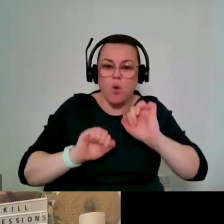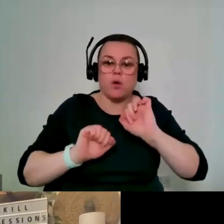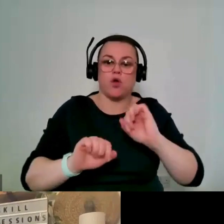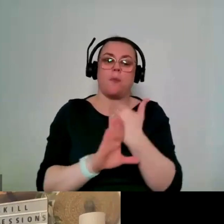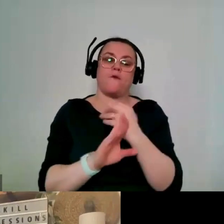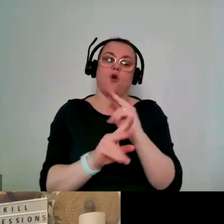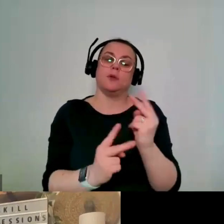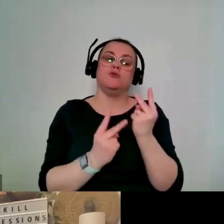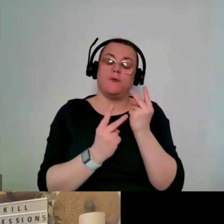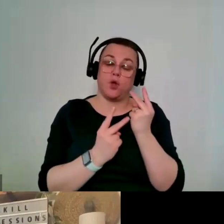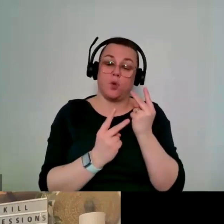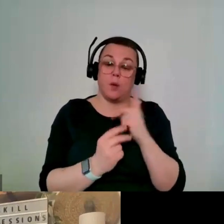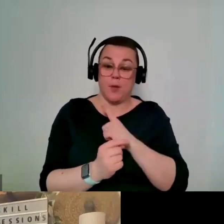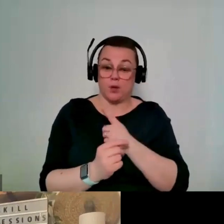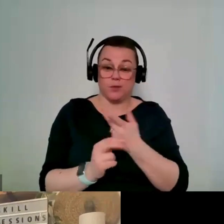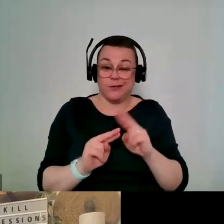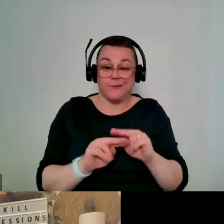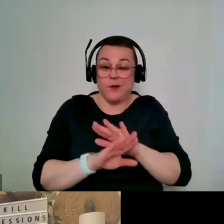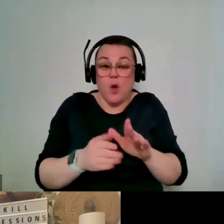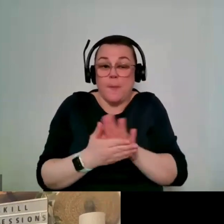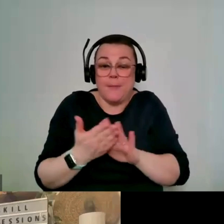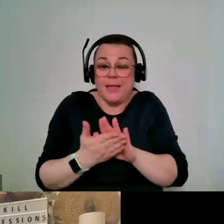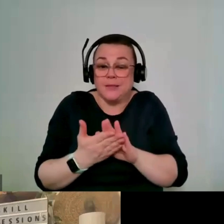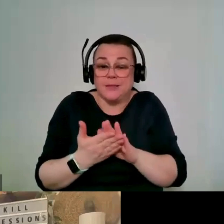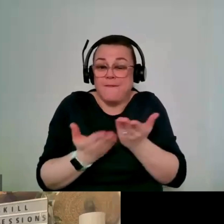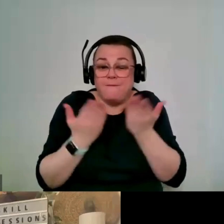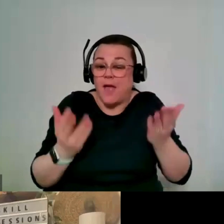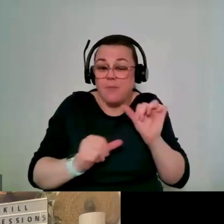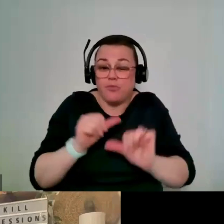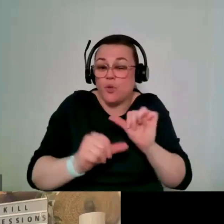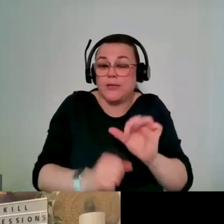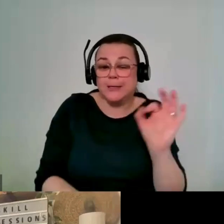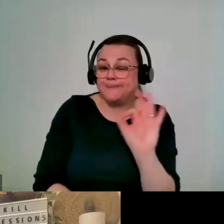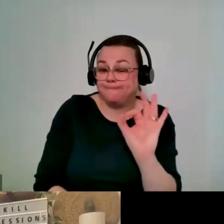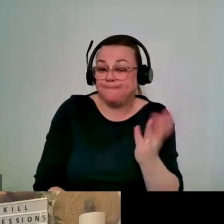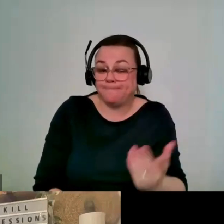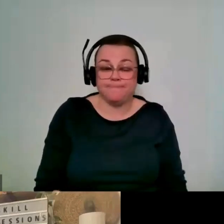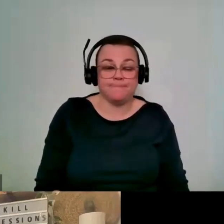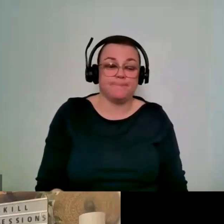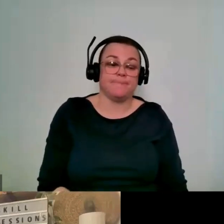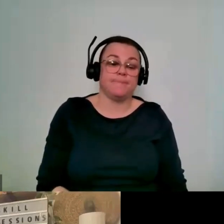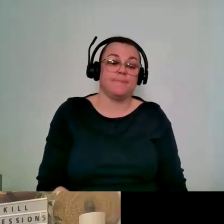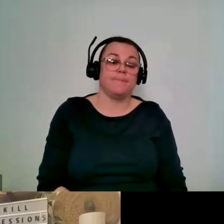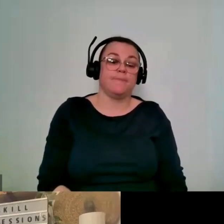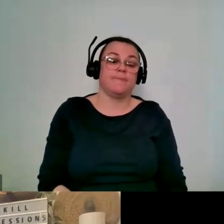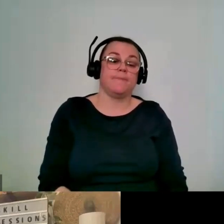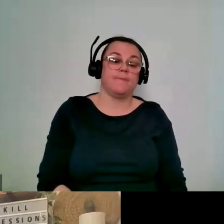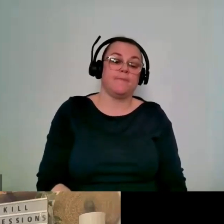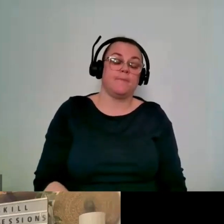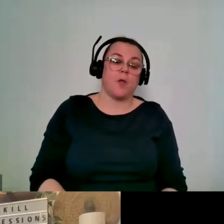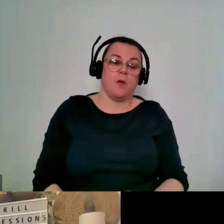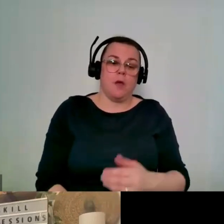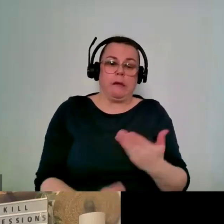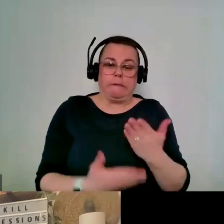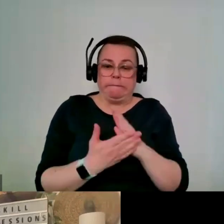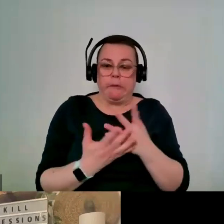review. Otherwise, it's not going to be a fair process. So I don't know whether that's a really helpful answer, but